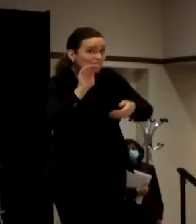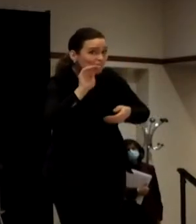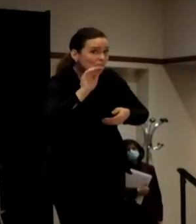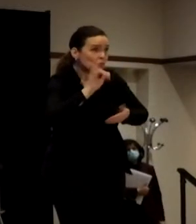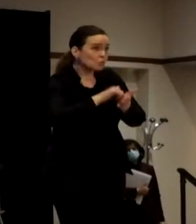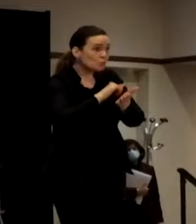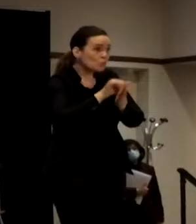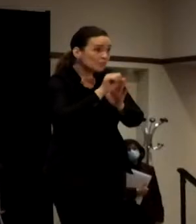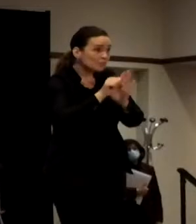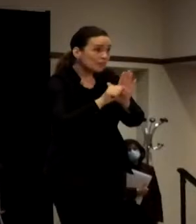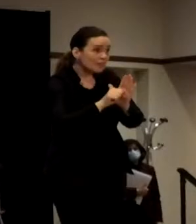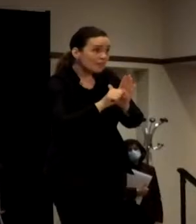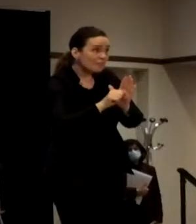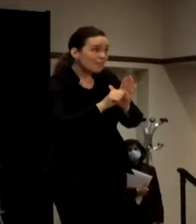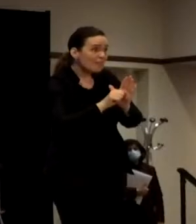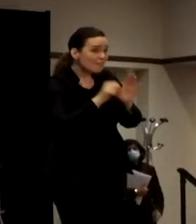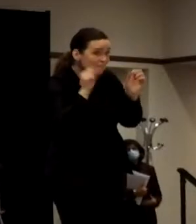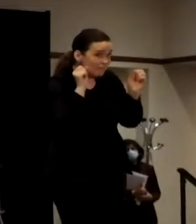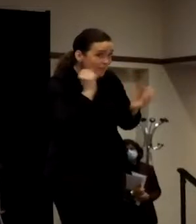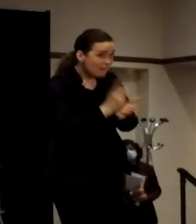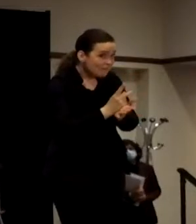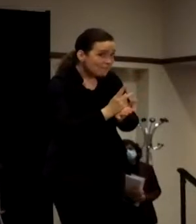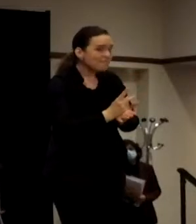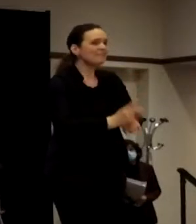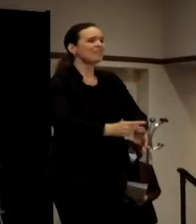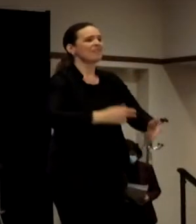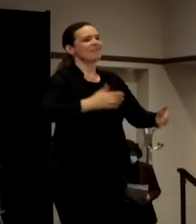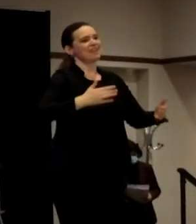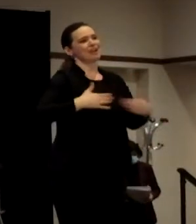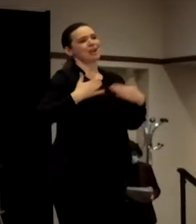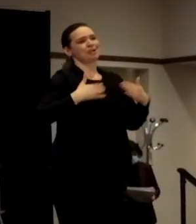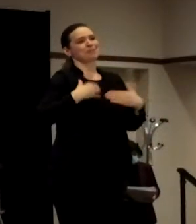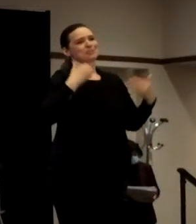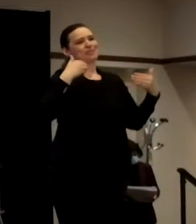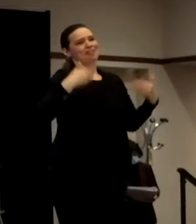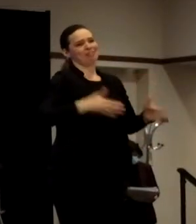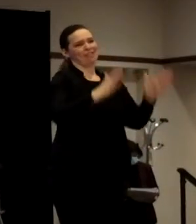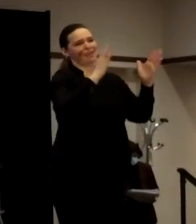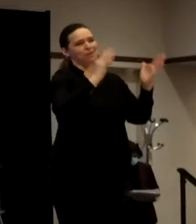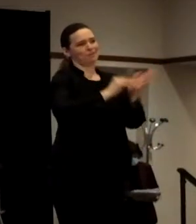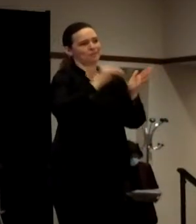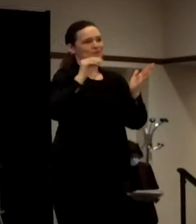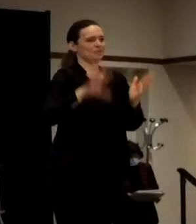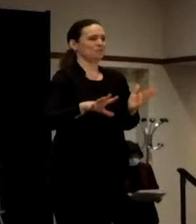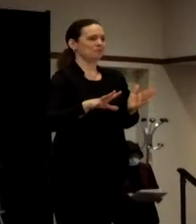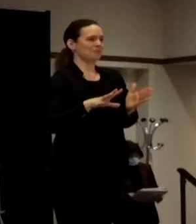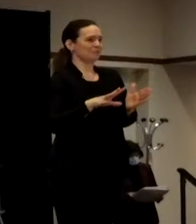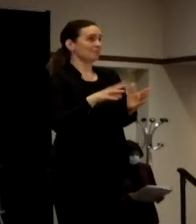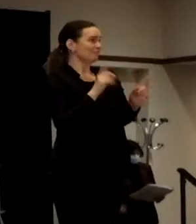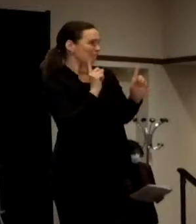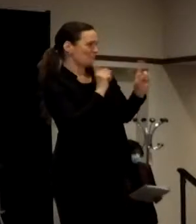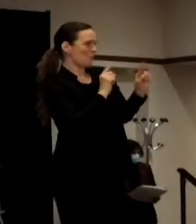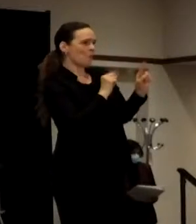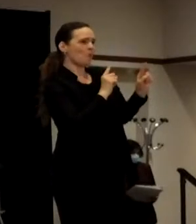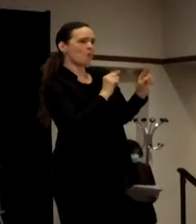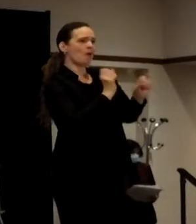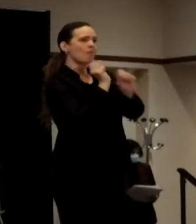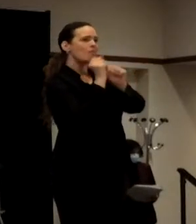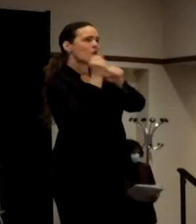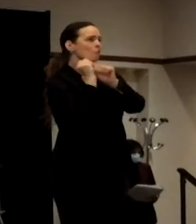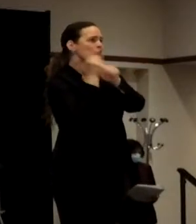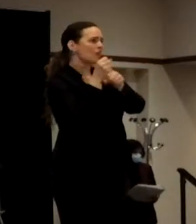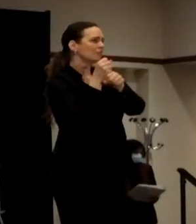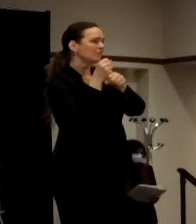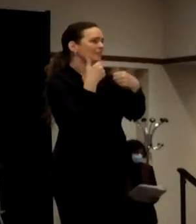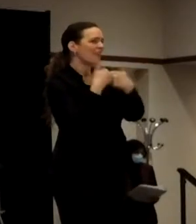happy that season ticket holders and students will get the opportunity to watch the lacrosse, men's and women's lacrosse teams,